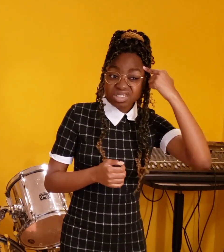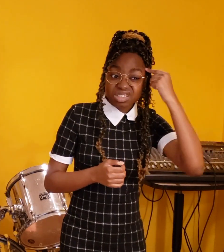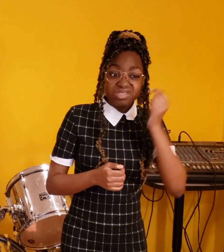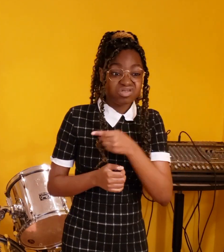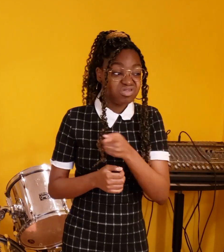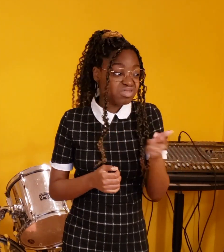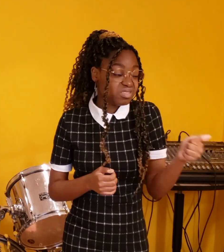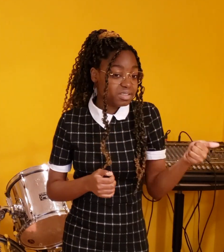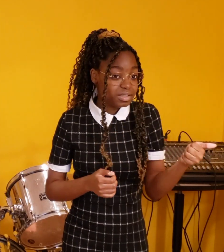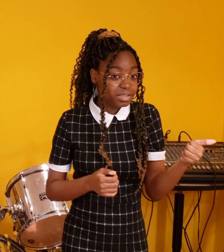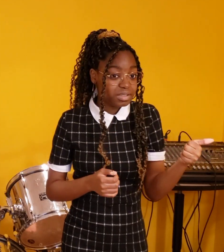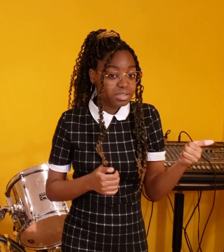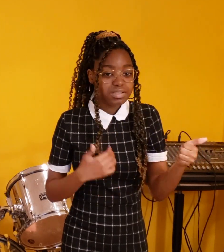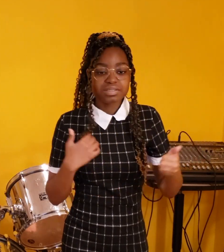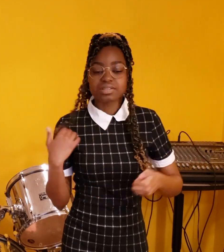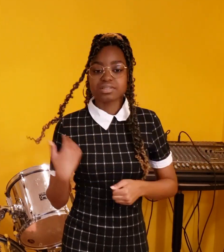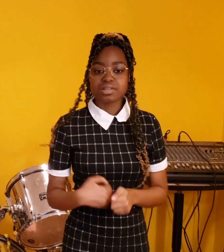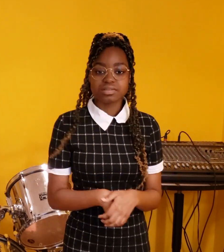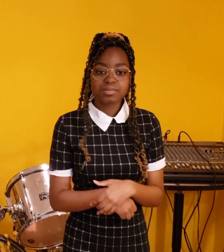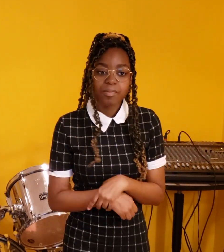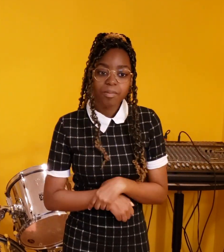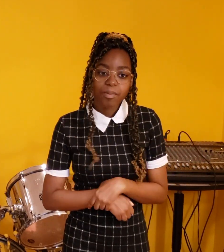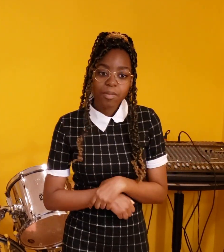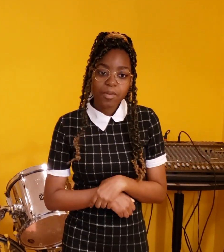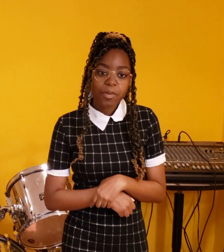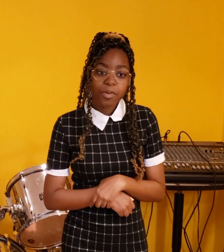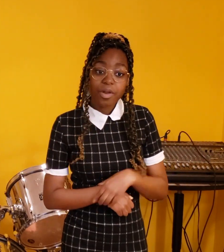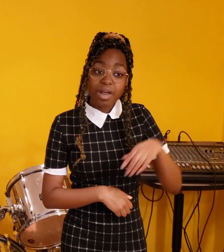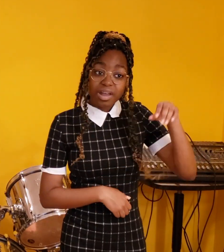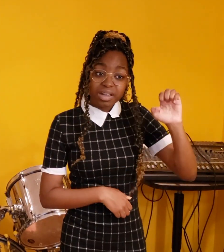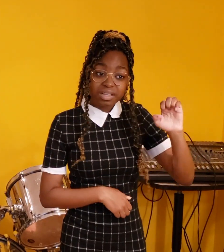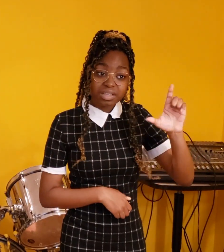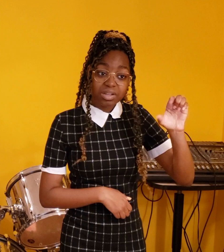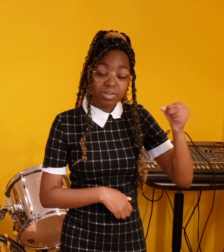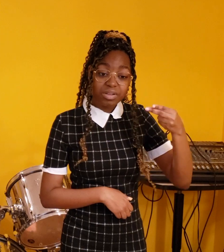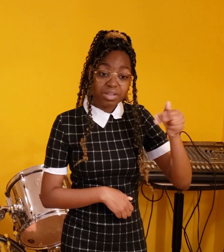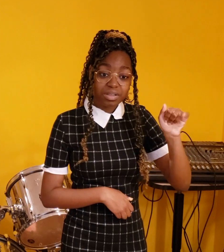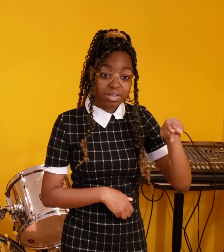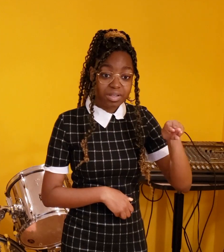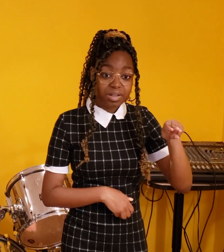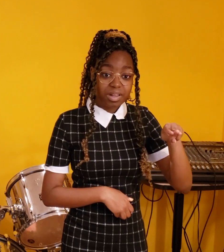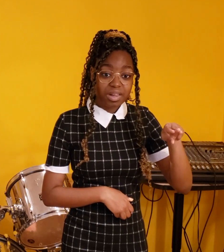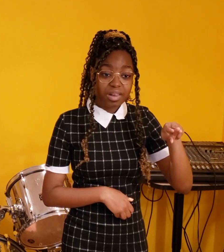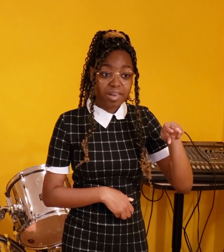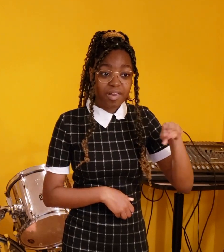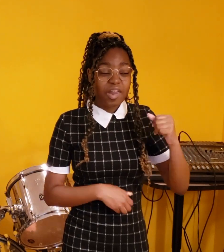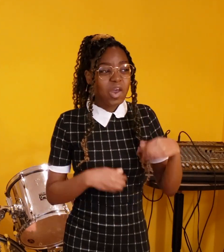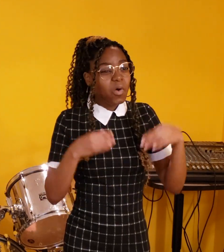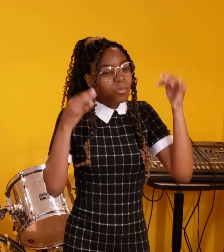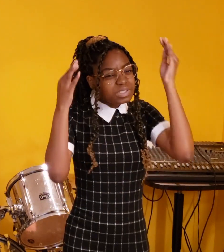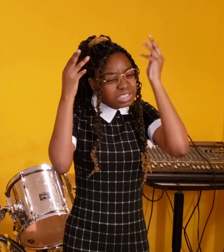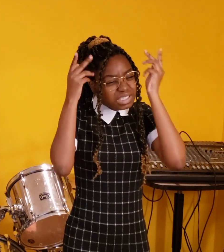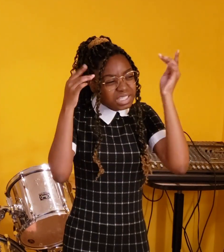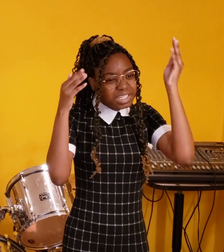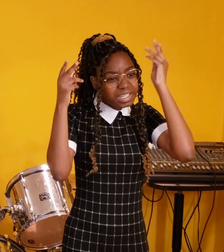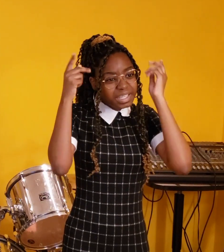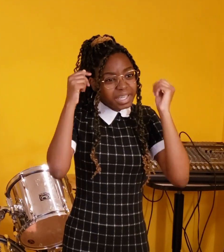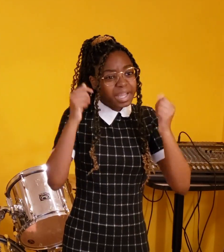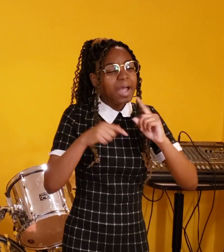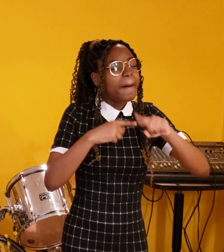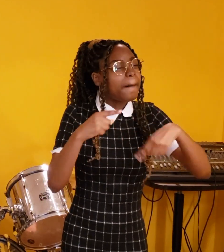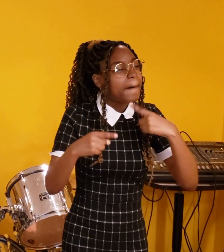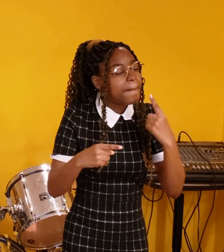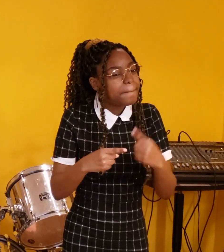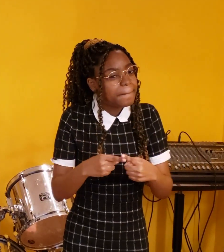or God was considering others. Elohim, our love, was considering others that Elohim had not yet even